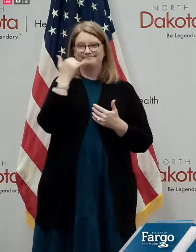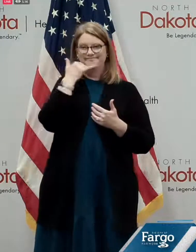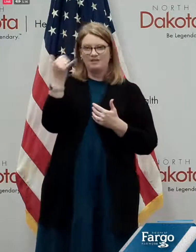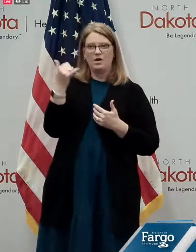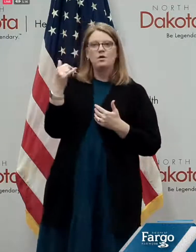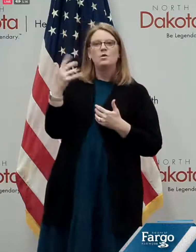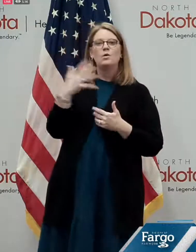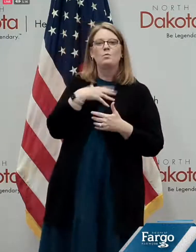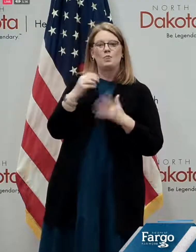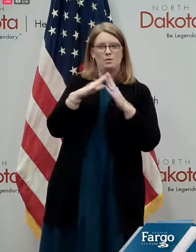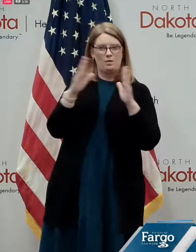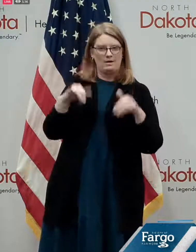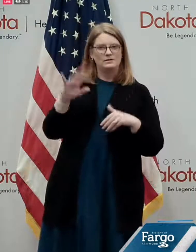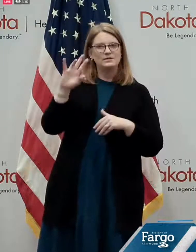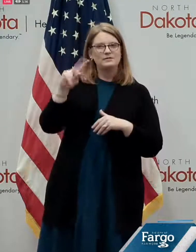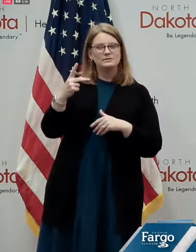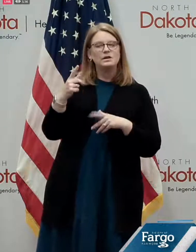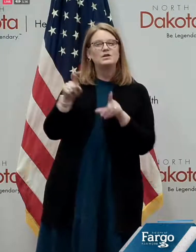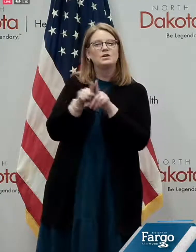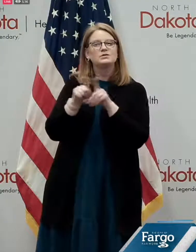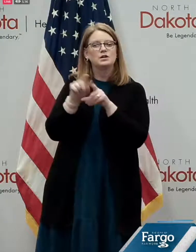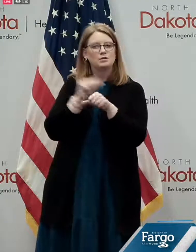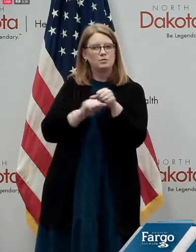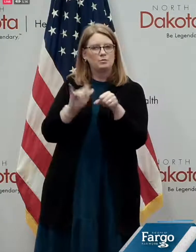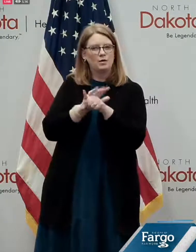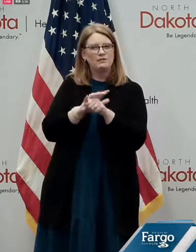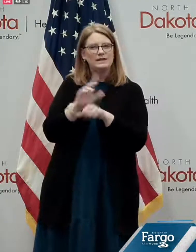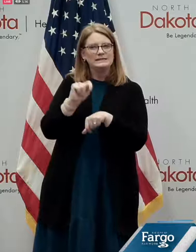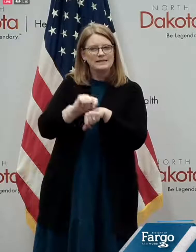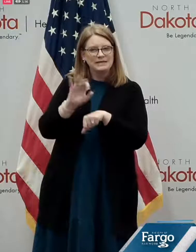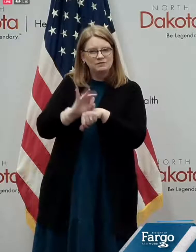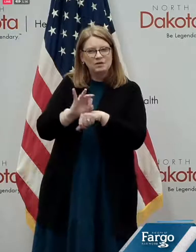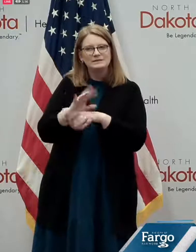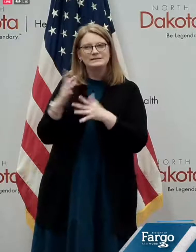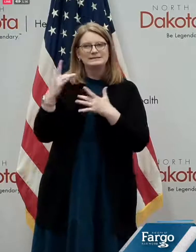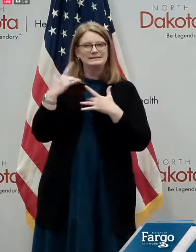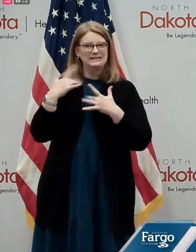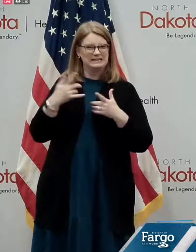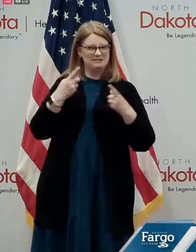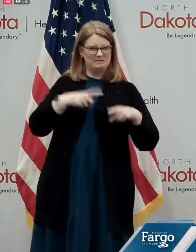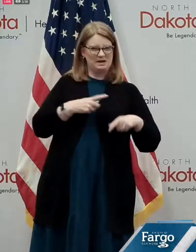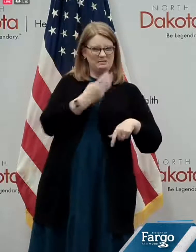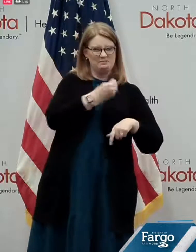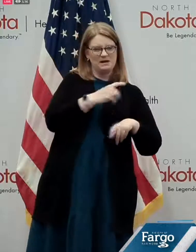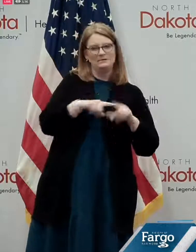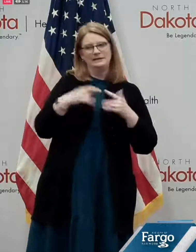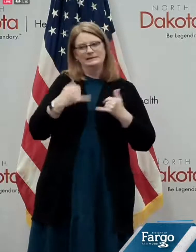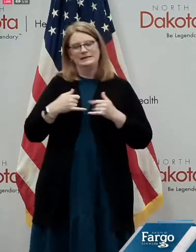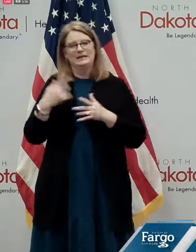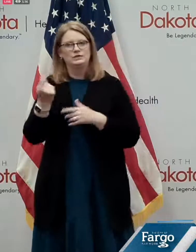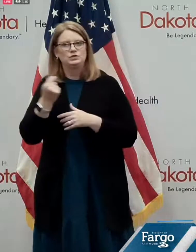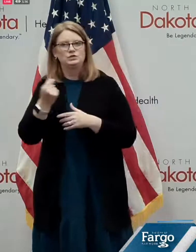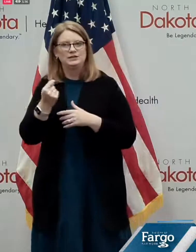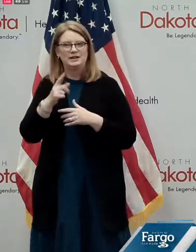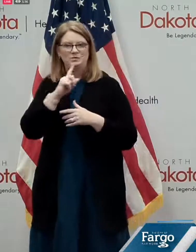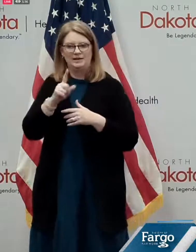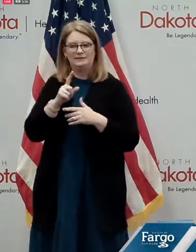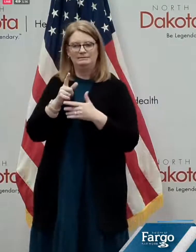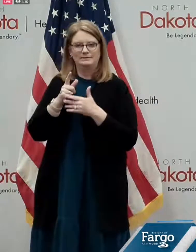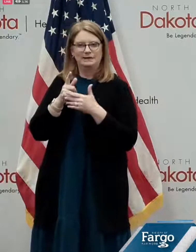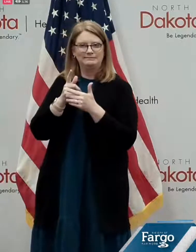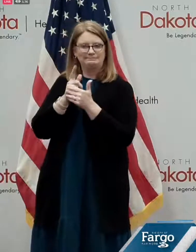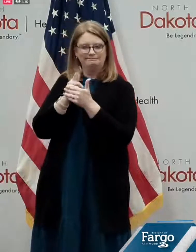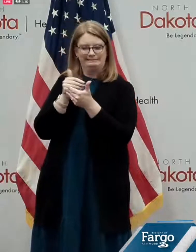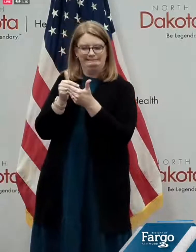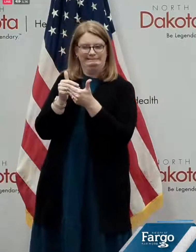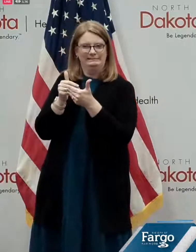House Coronavirus Task Force. Usually this call is held on Monday. This week it was Tuesday and bumped right up against our press conference today.